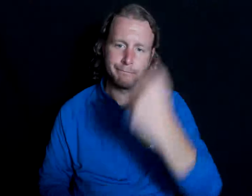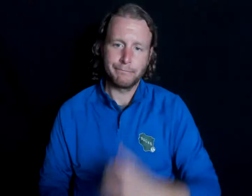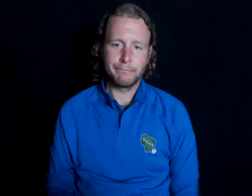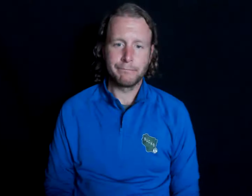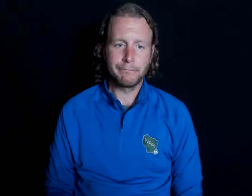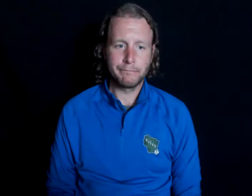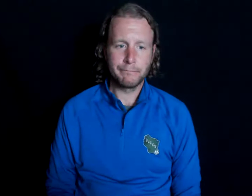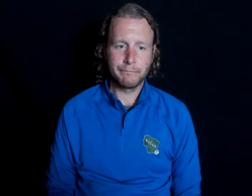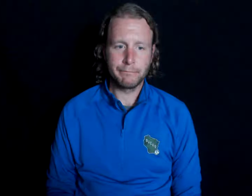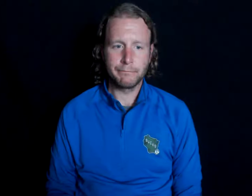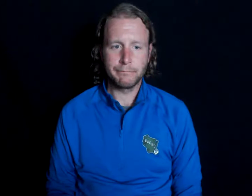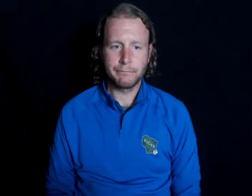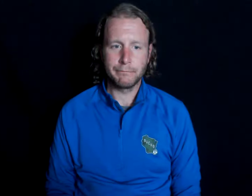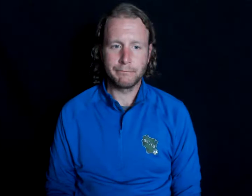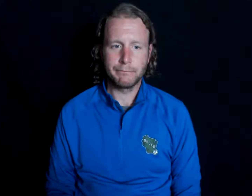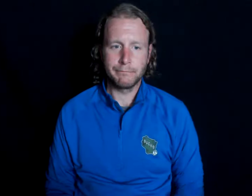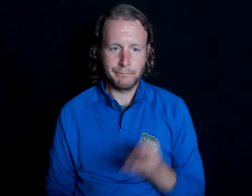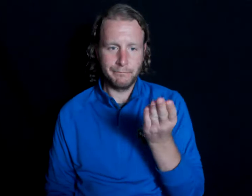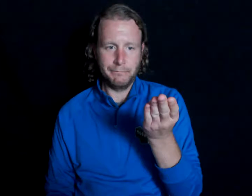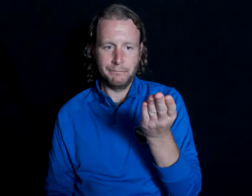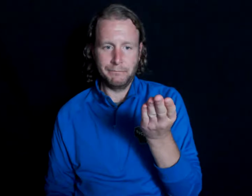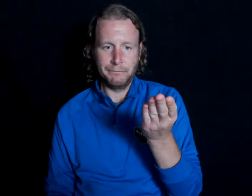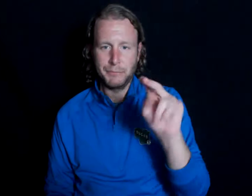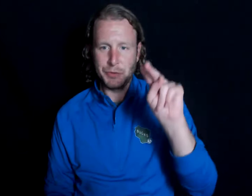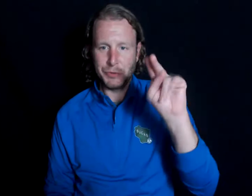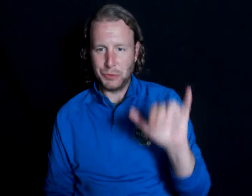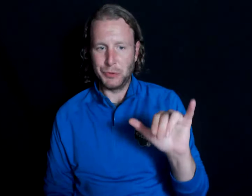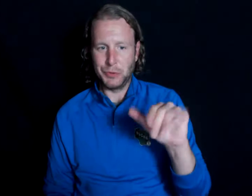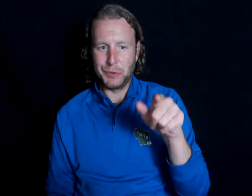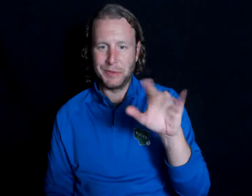York Knicks fan. He'll be pulling soon.